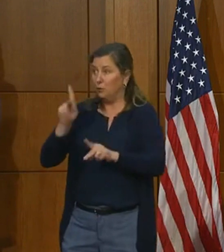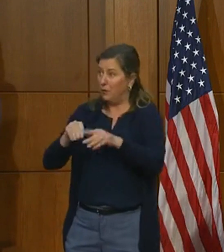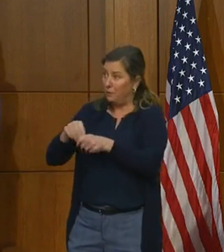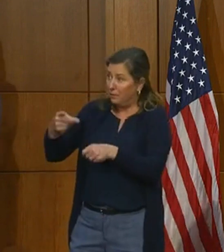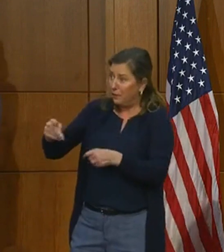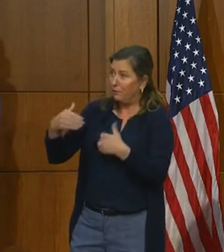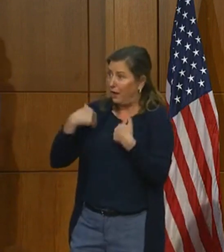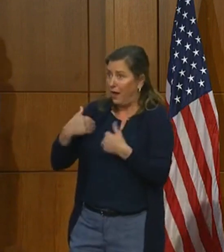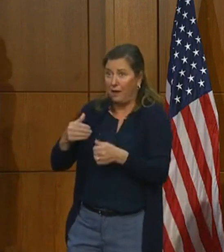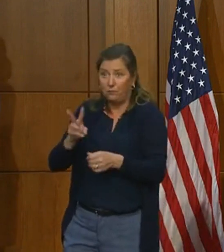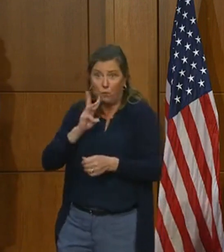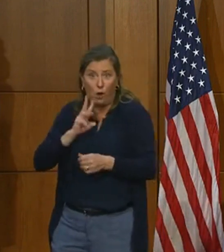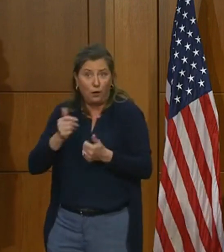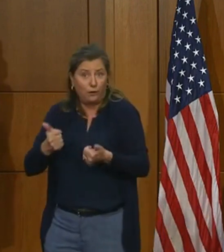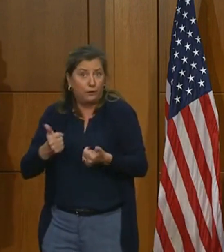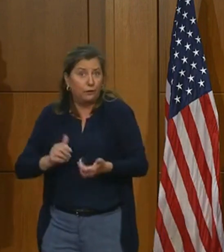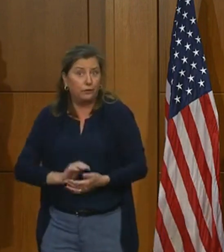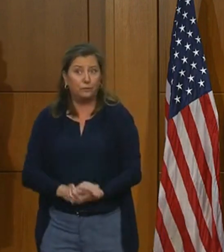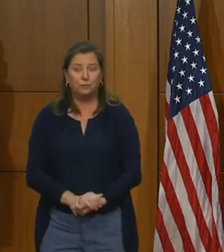running water.